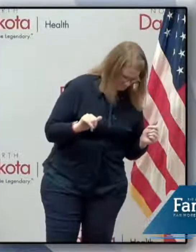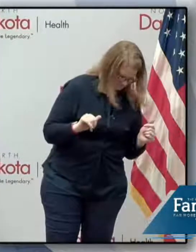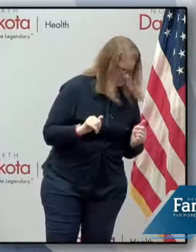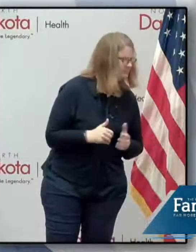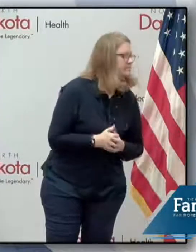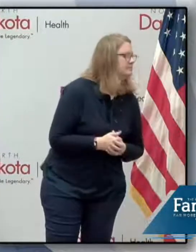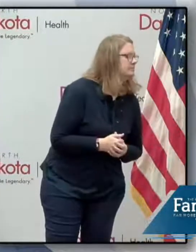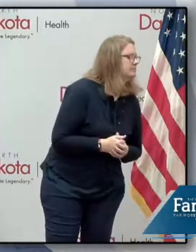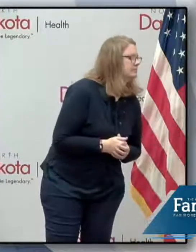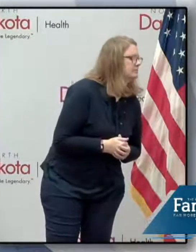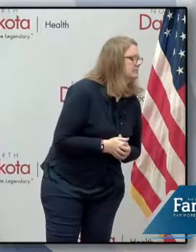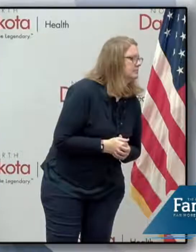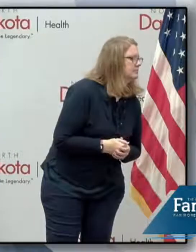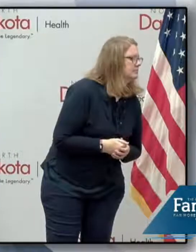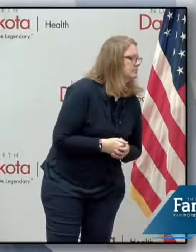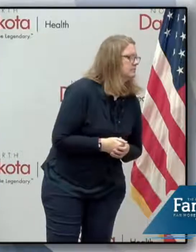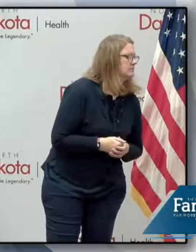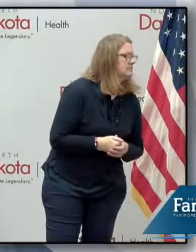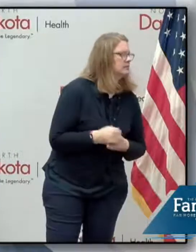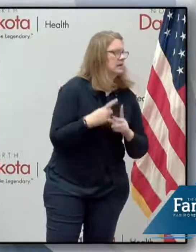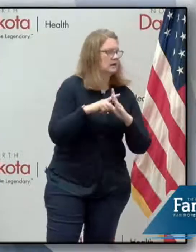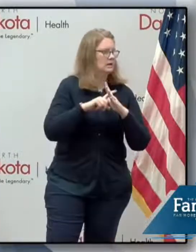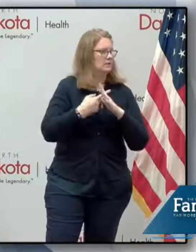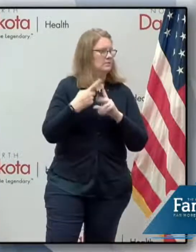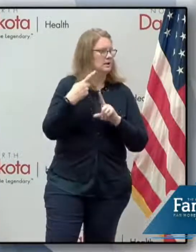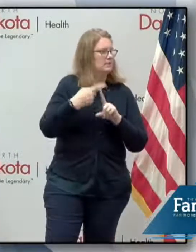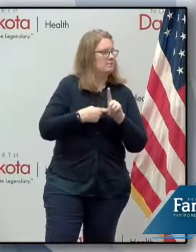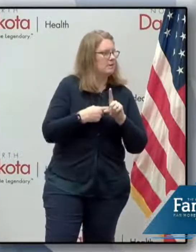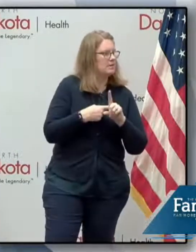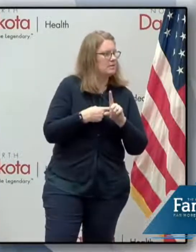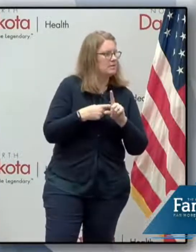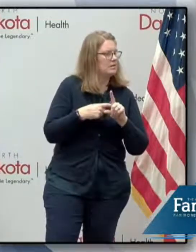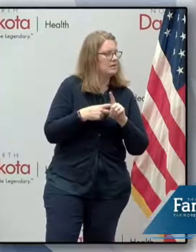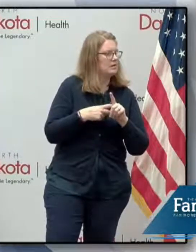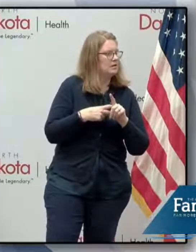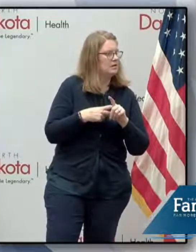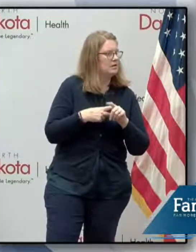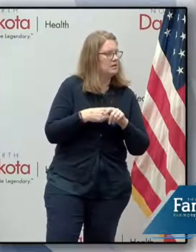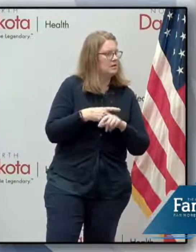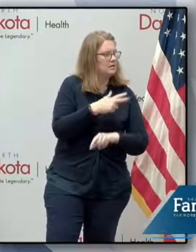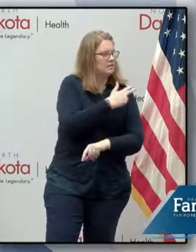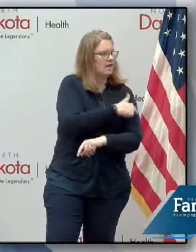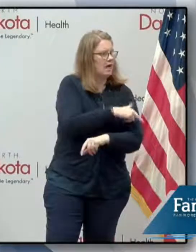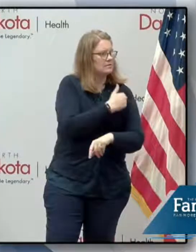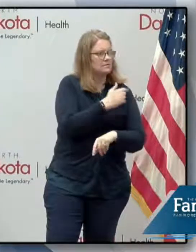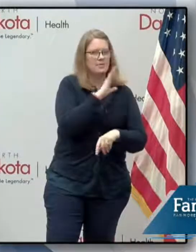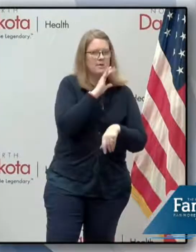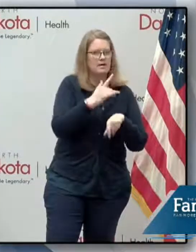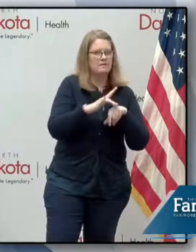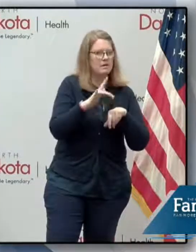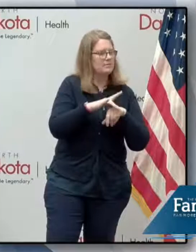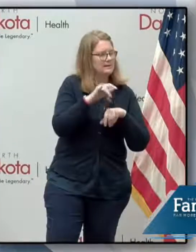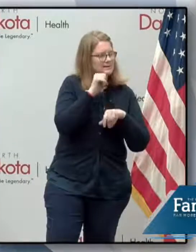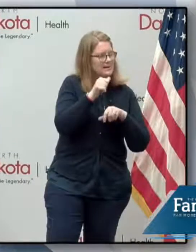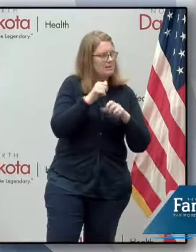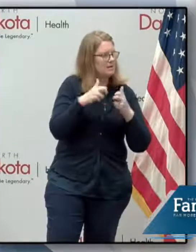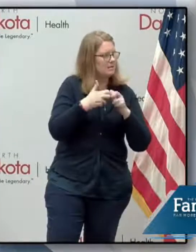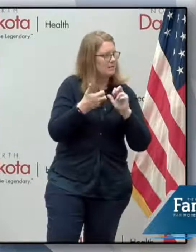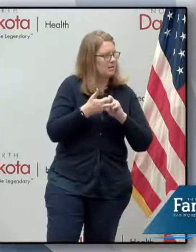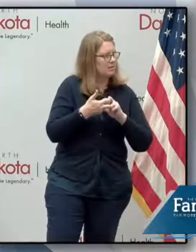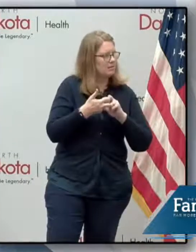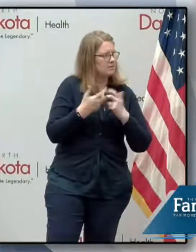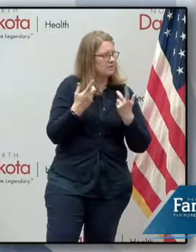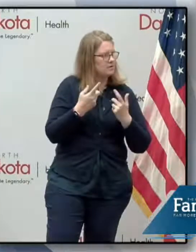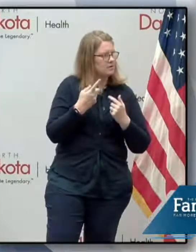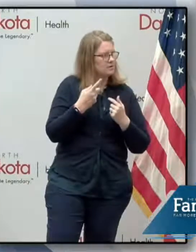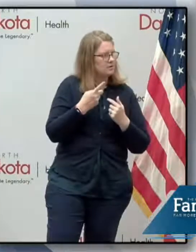you said it is an accurate statement that capacity today has not been a problem in the state of North Dakota, referring to hospital capacity. I'm wondering,